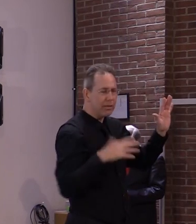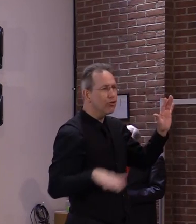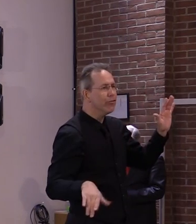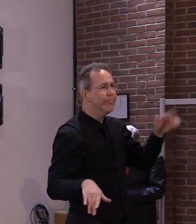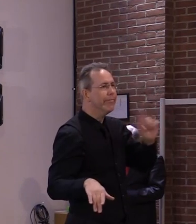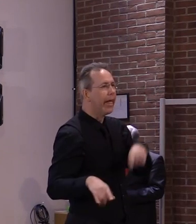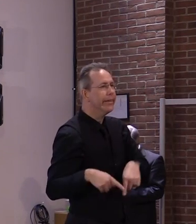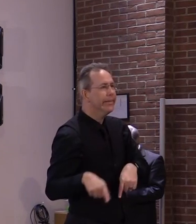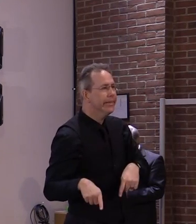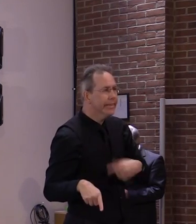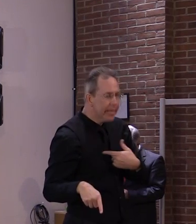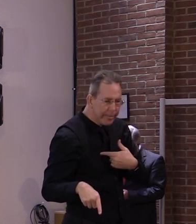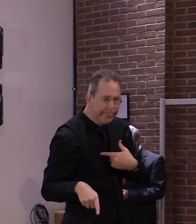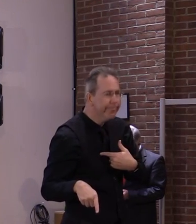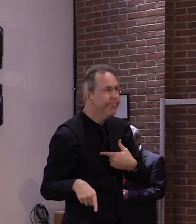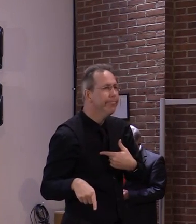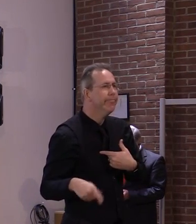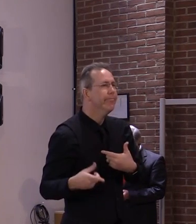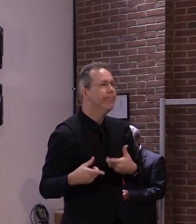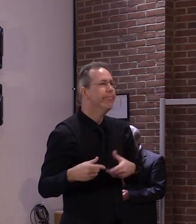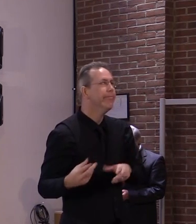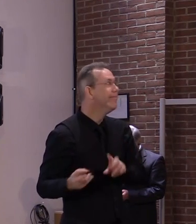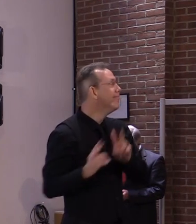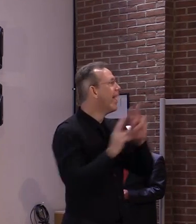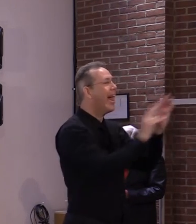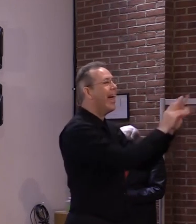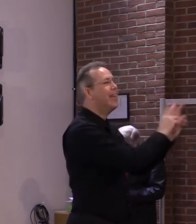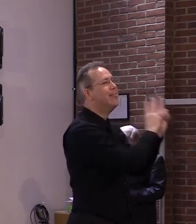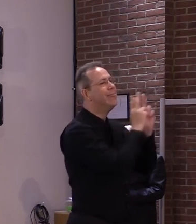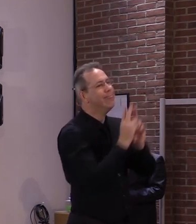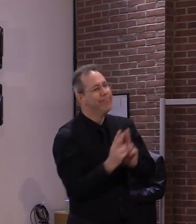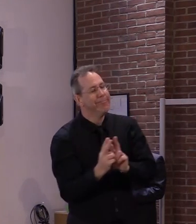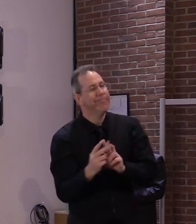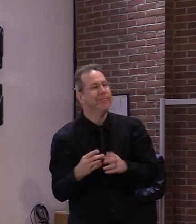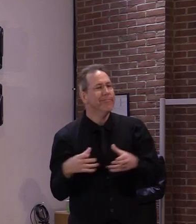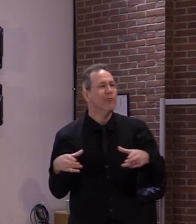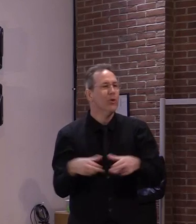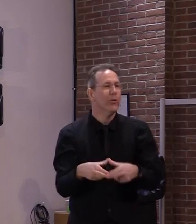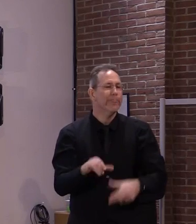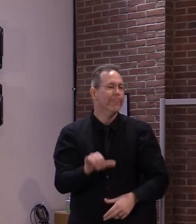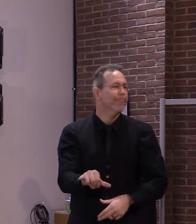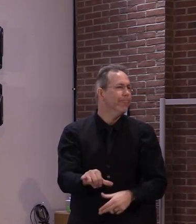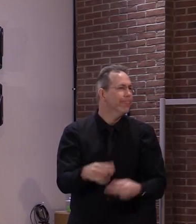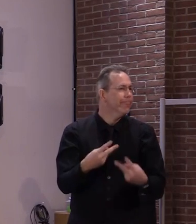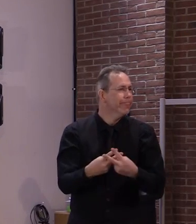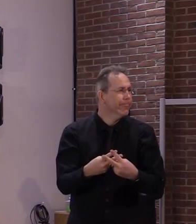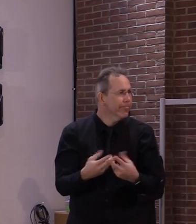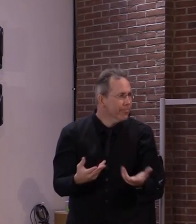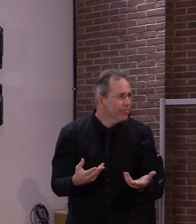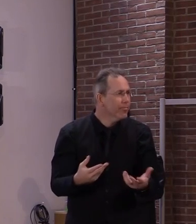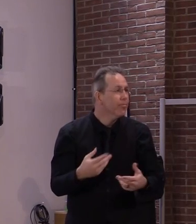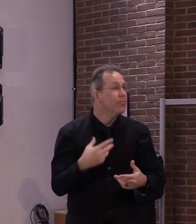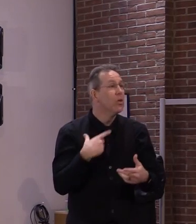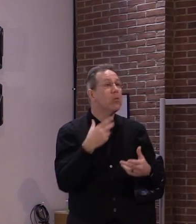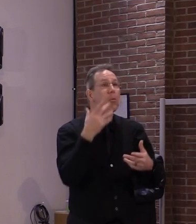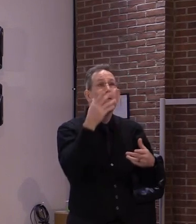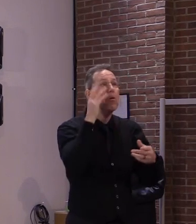kind of rules that we've had all along until we reach a point where we decided those would not be necessary. I don't want to tell you what that point is